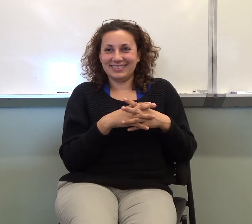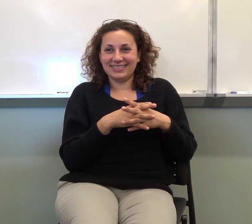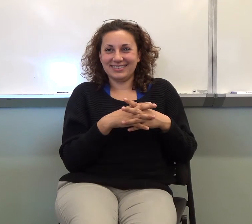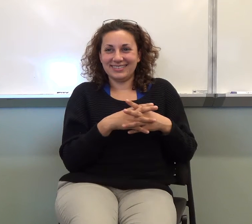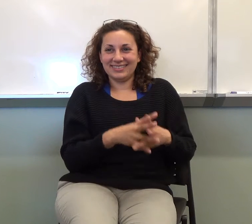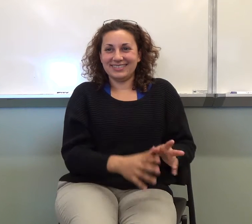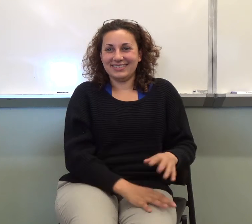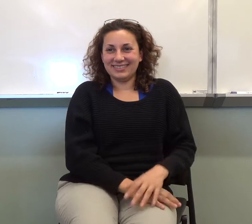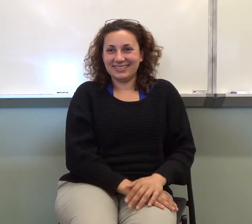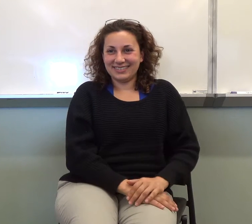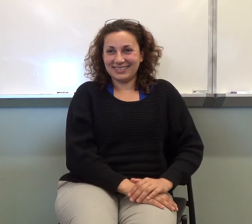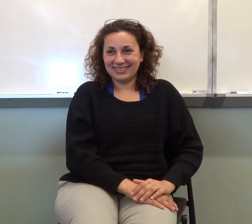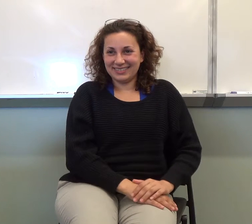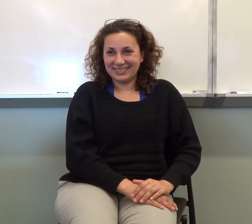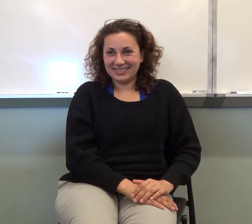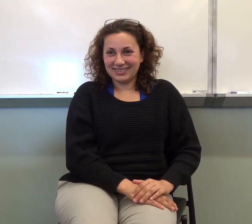Japanese, and so forth,